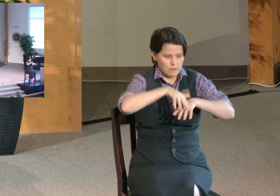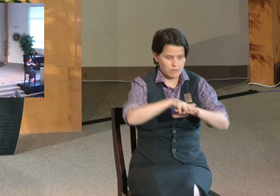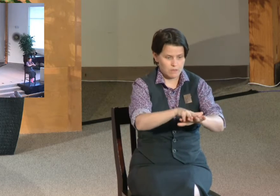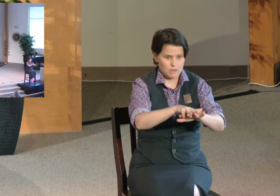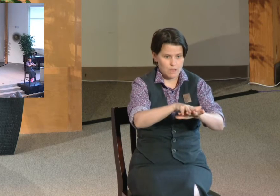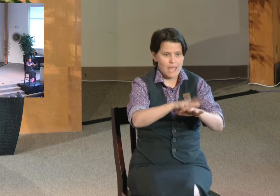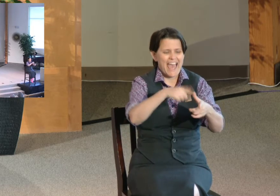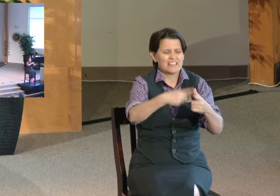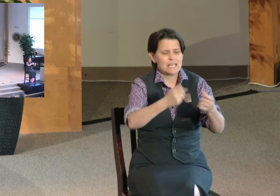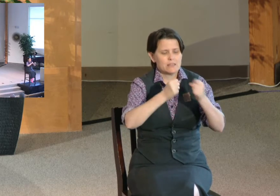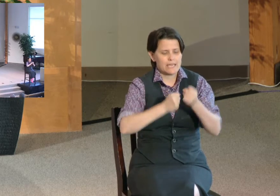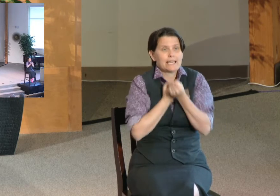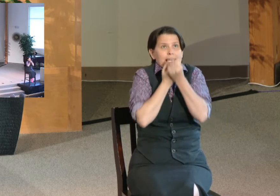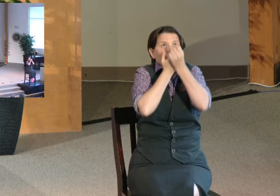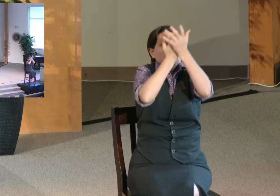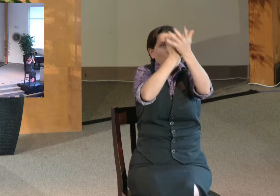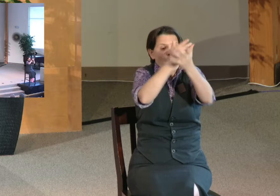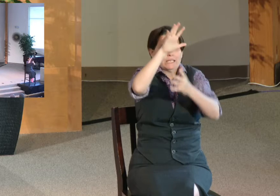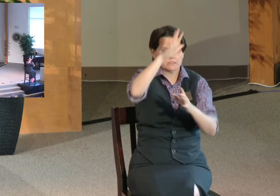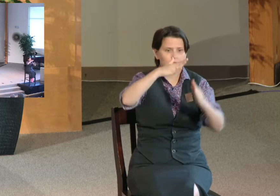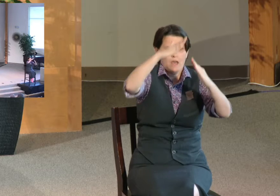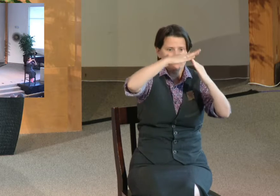lot about this over time.